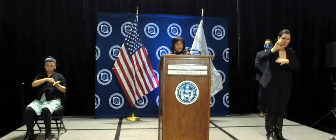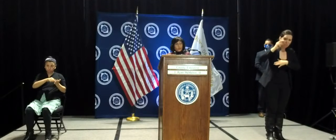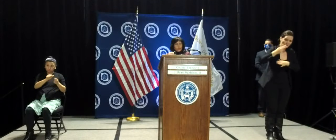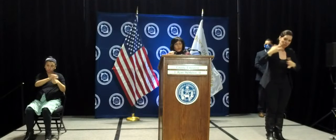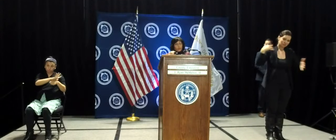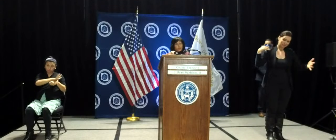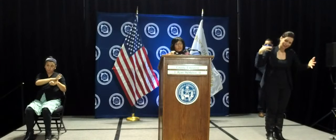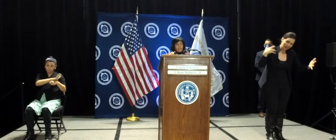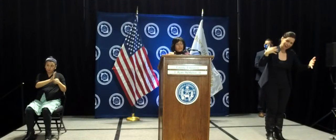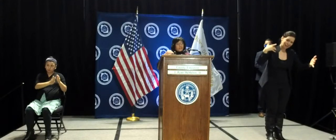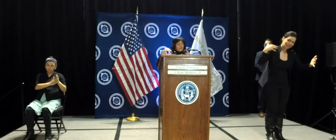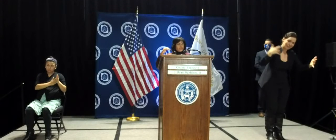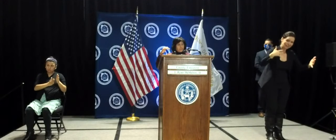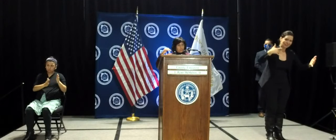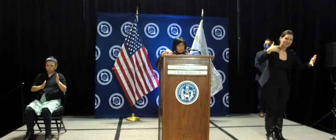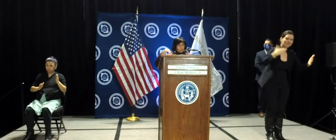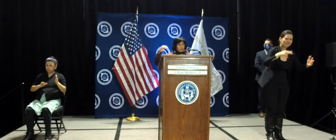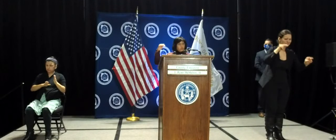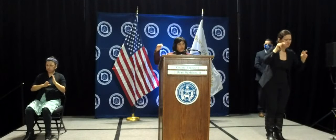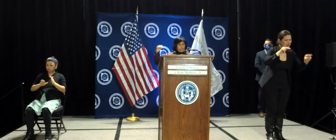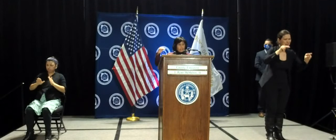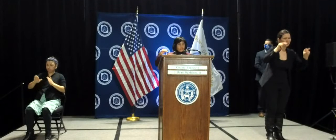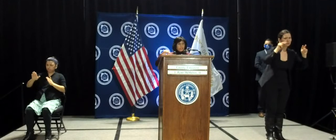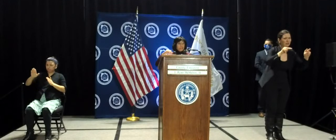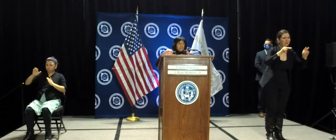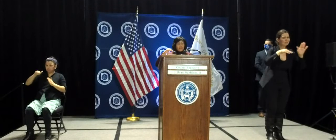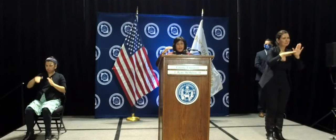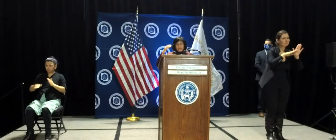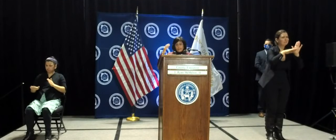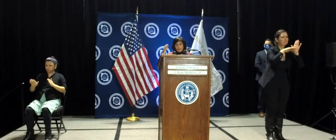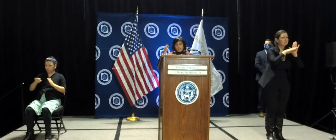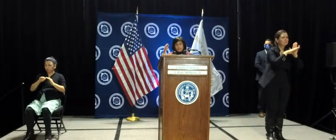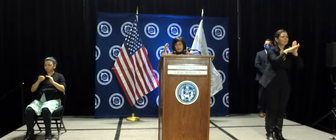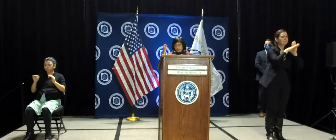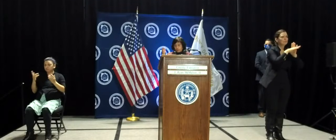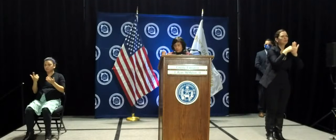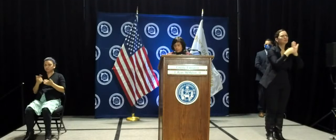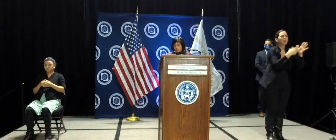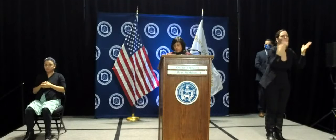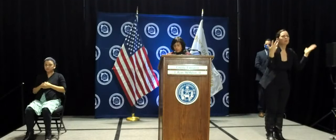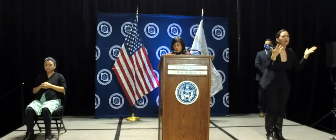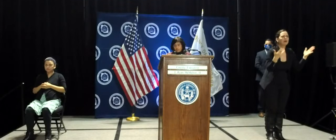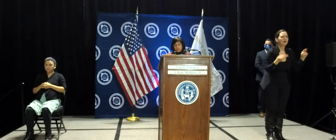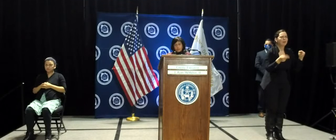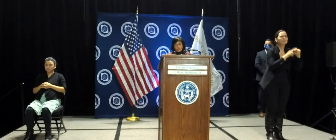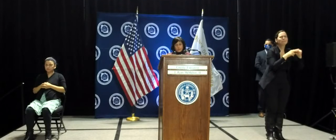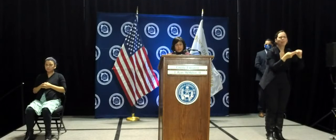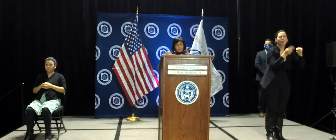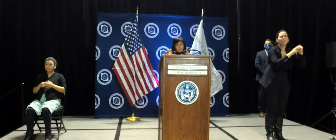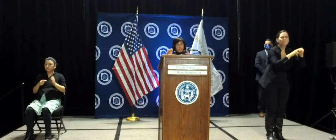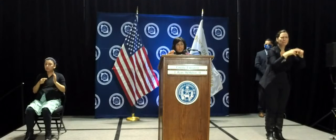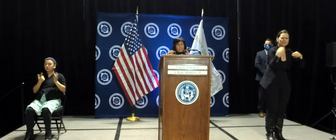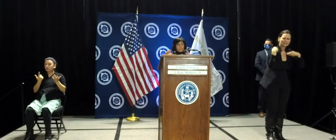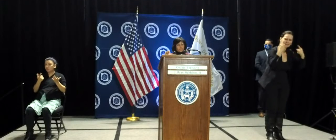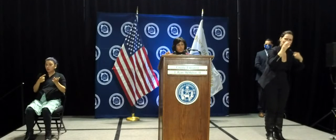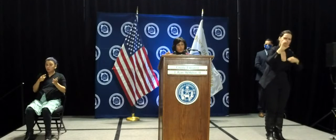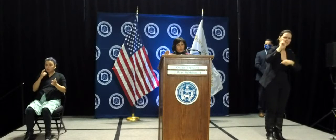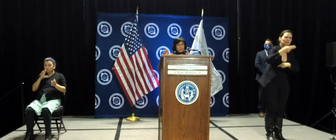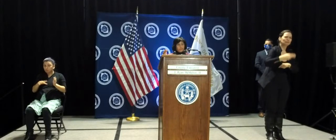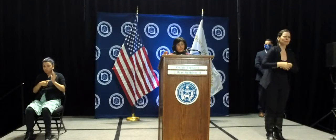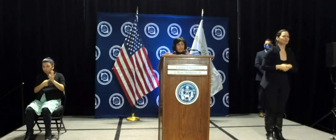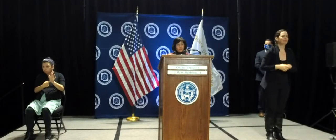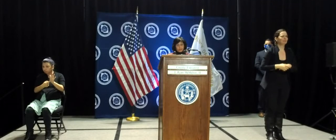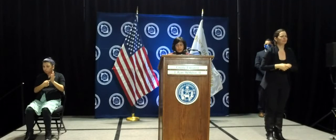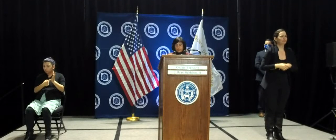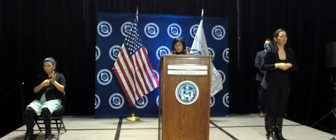how the cases continue to rise, and then what we saw somewhere late